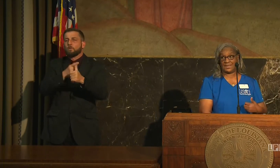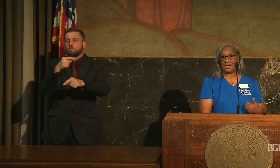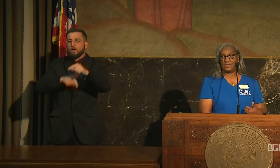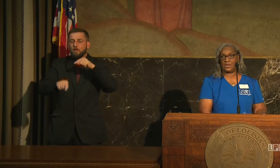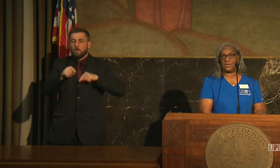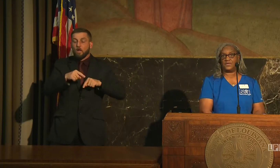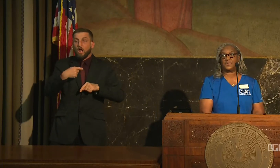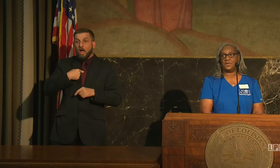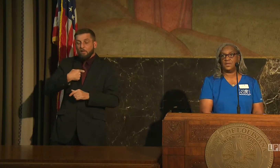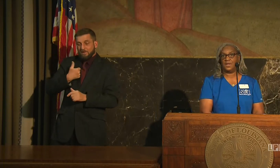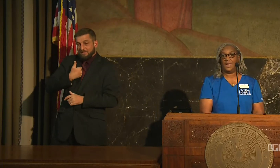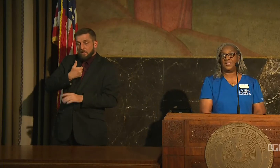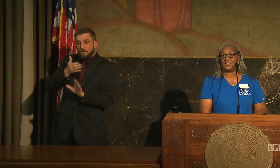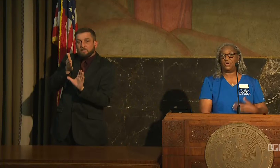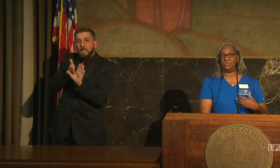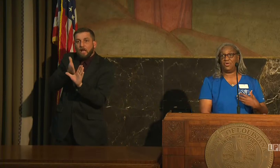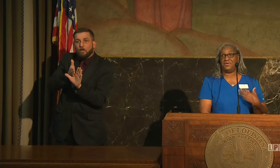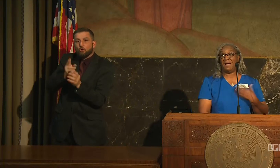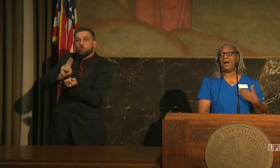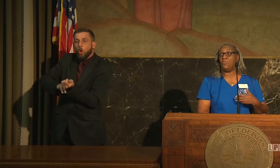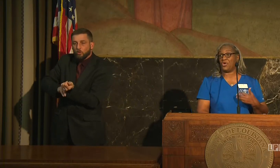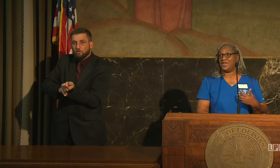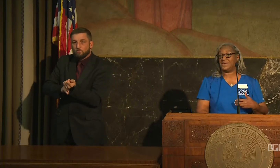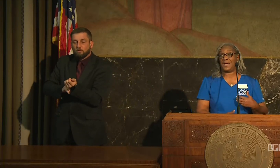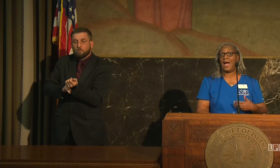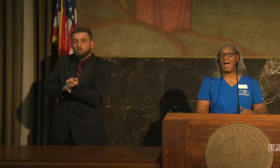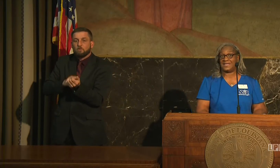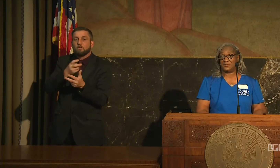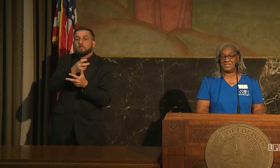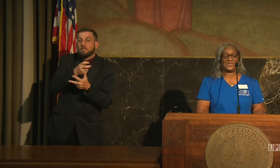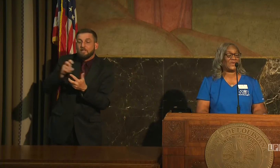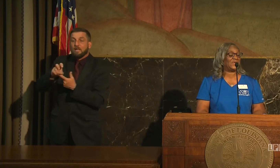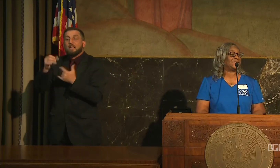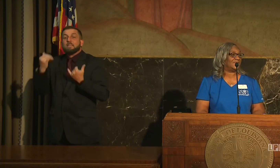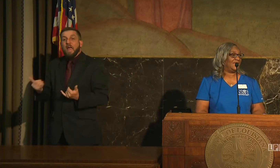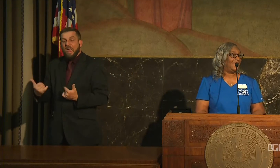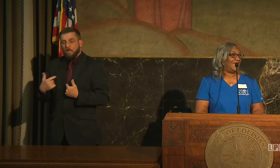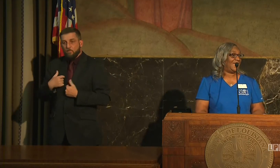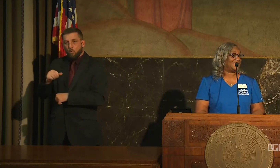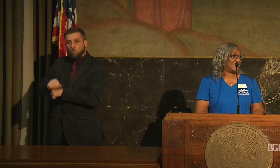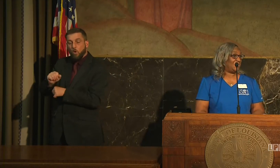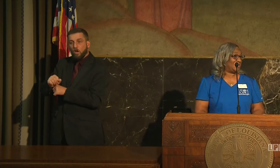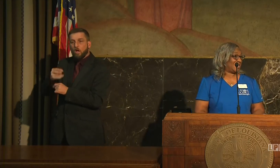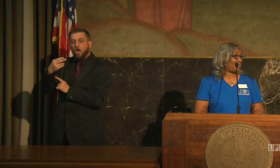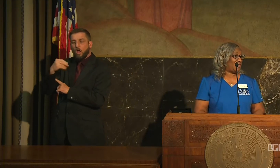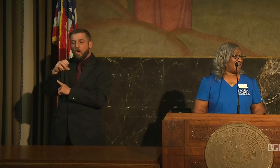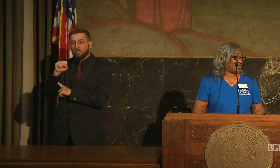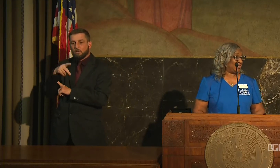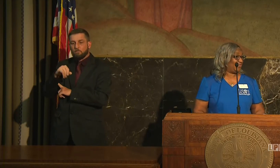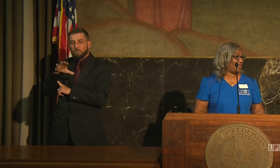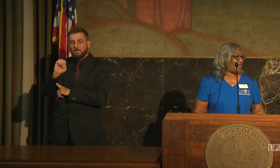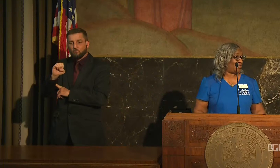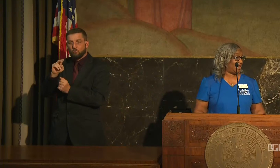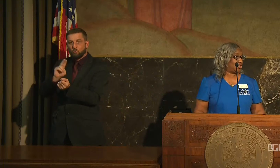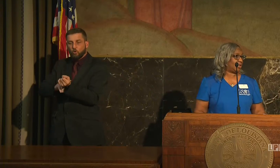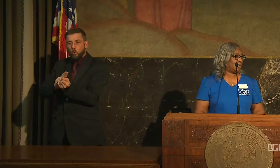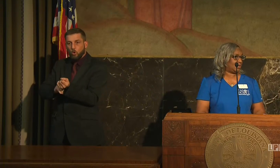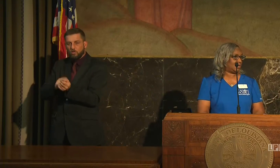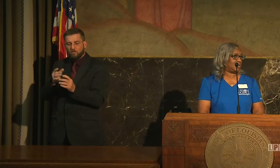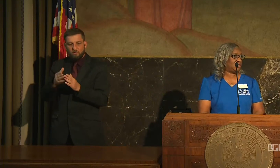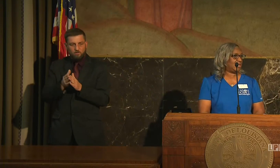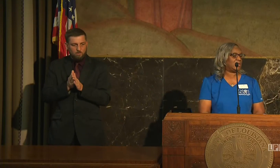as a psych nurse, and so now I'm working as a hospice nurse. And some would say, well, that's too far on